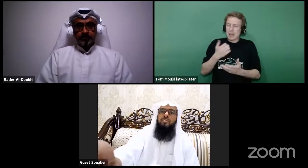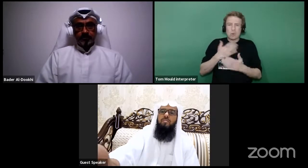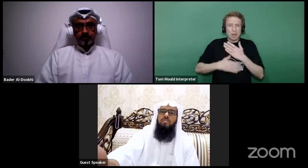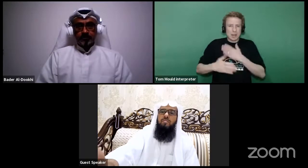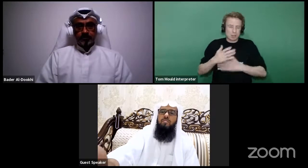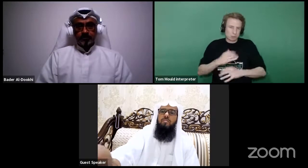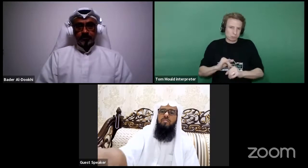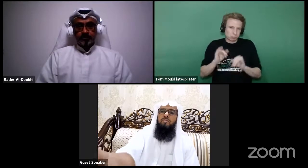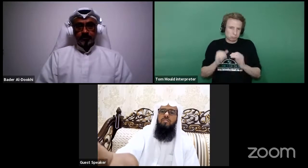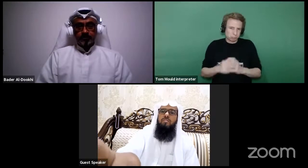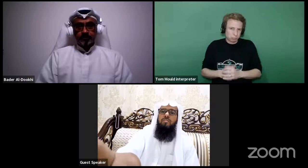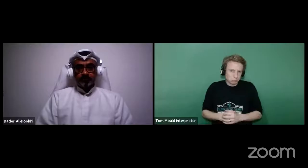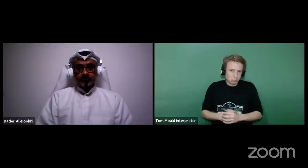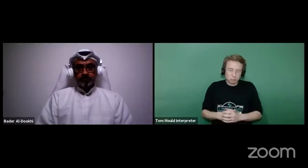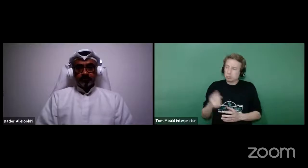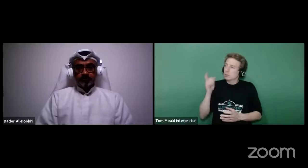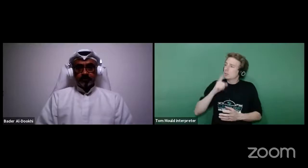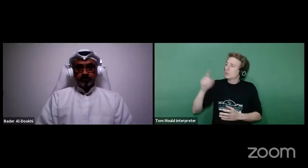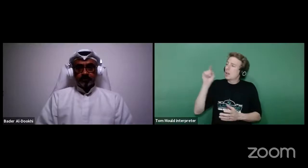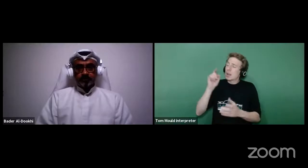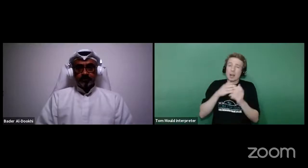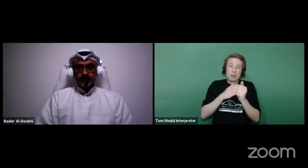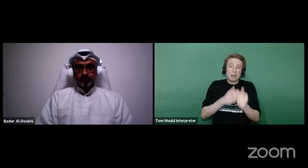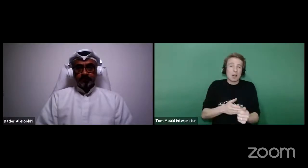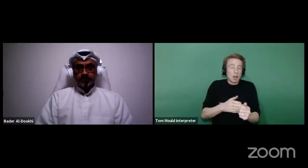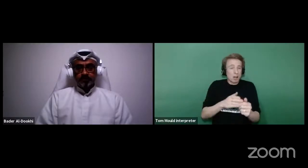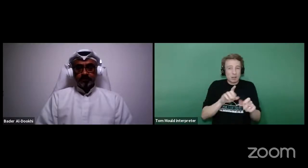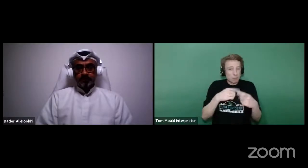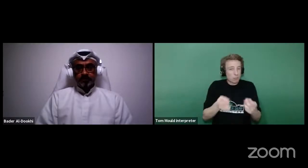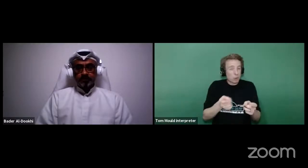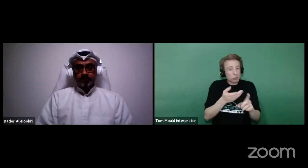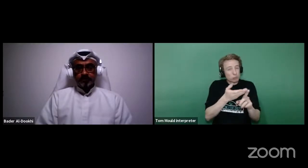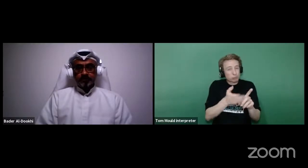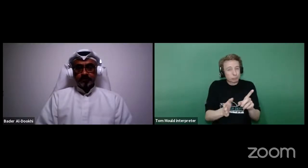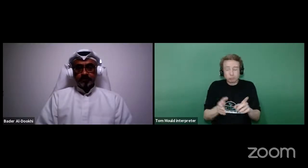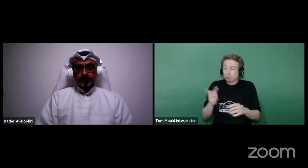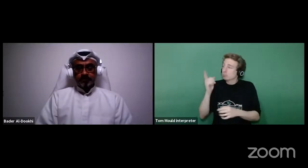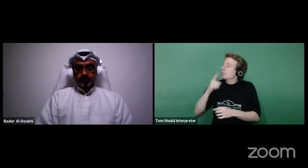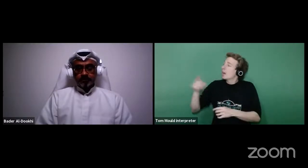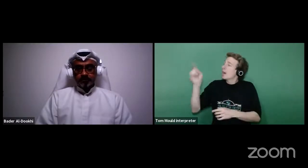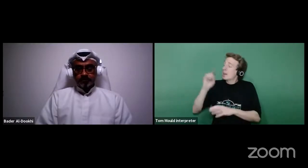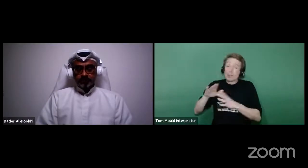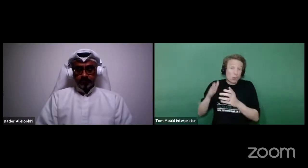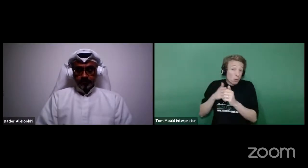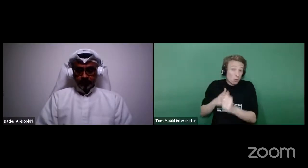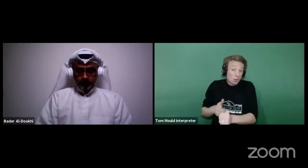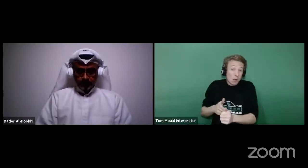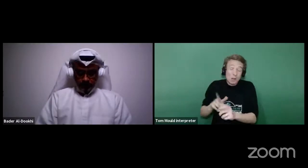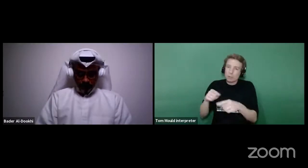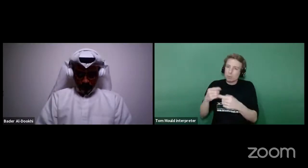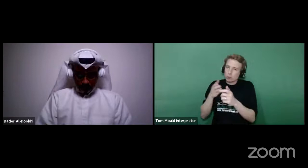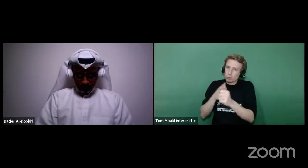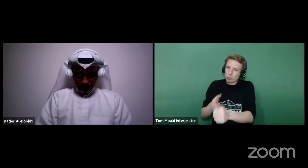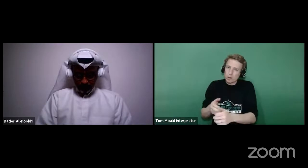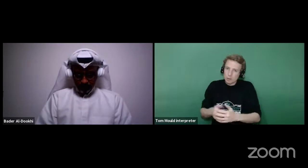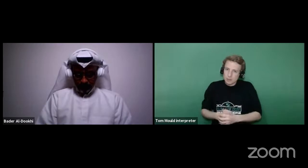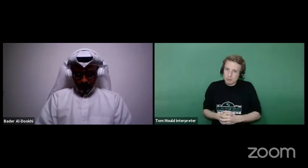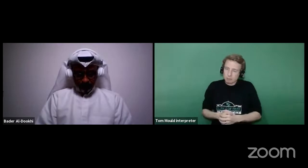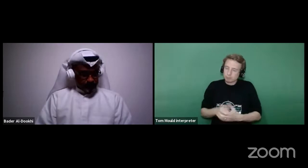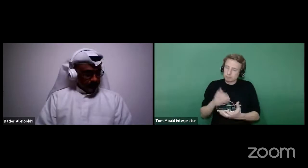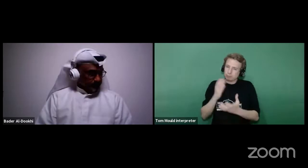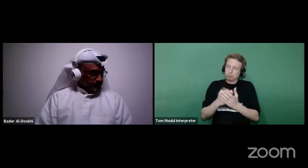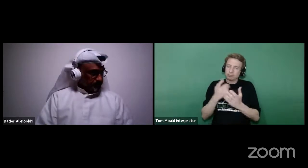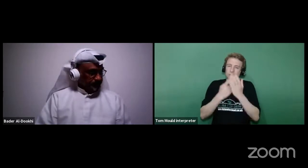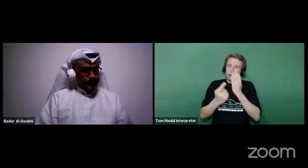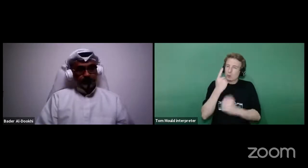to misguide, and whomsoever Allah misguides, there are none to guide. And I bear witness that there is no deity worthy of worship in truth except